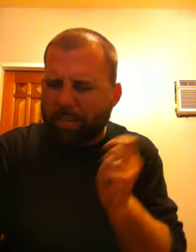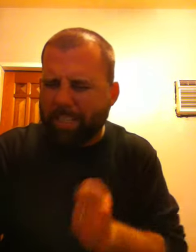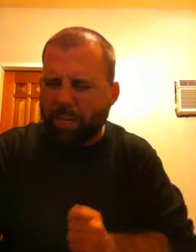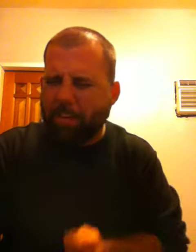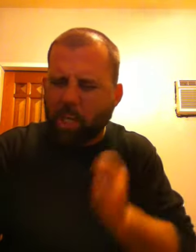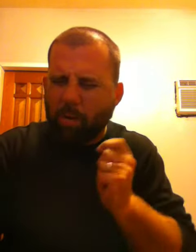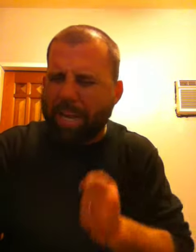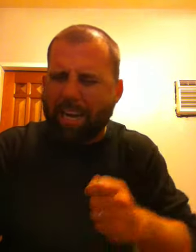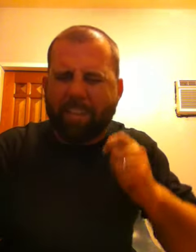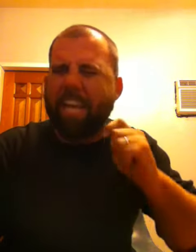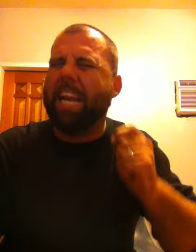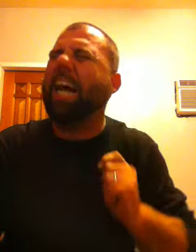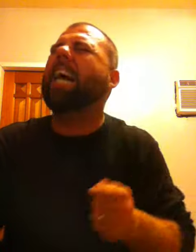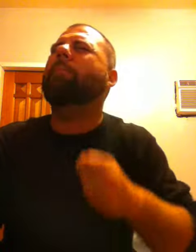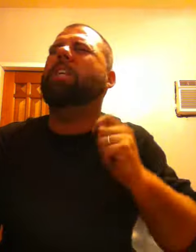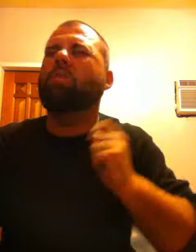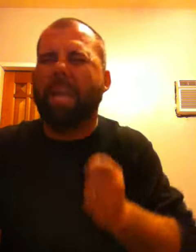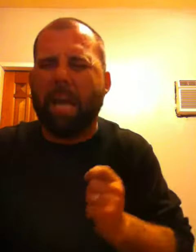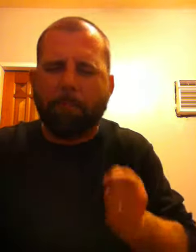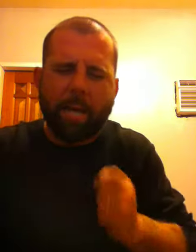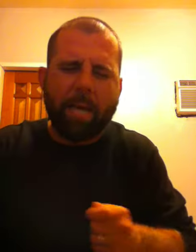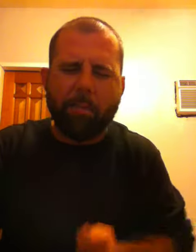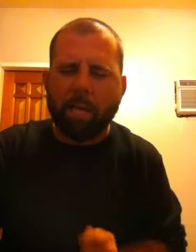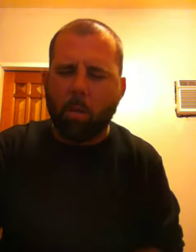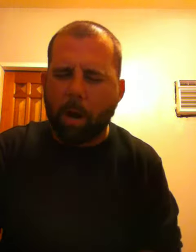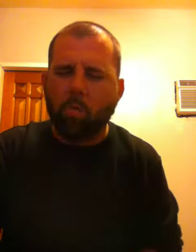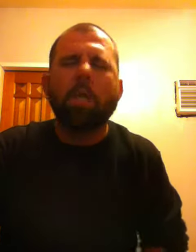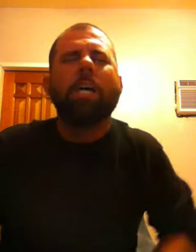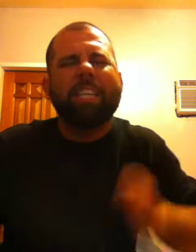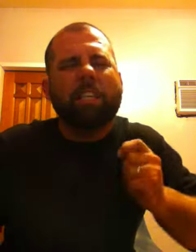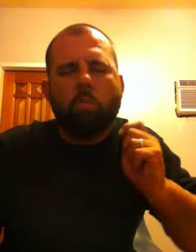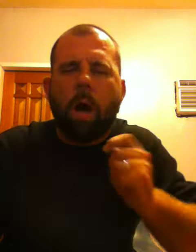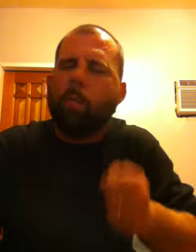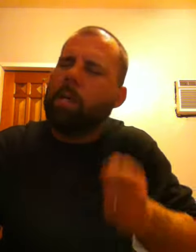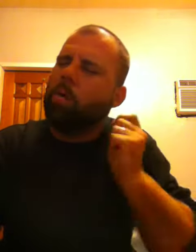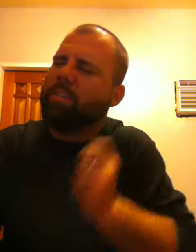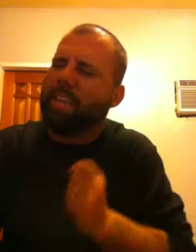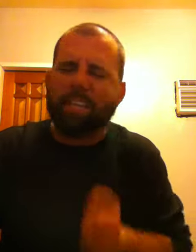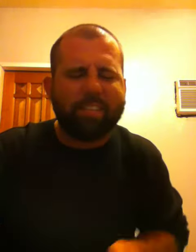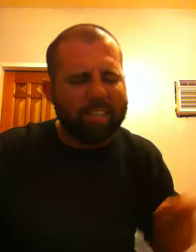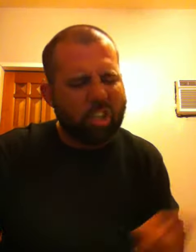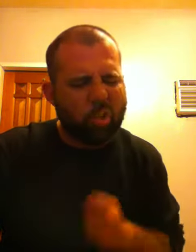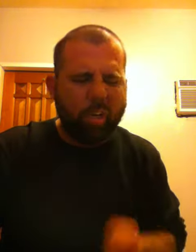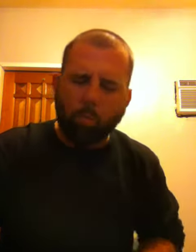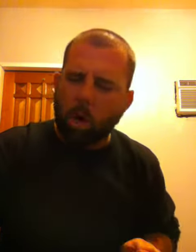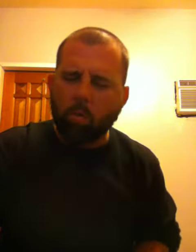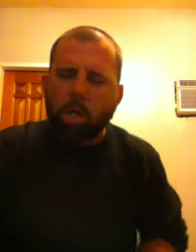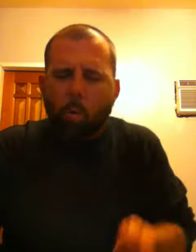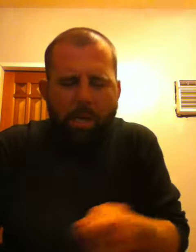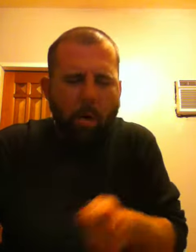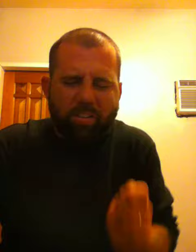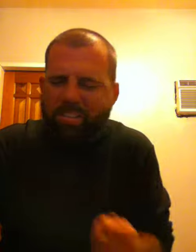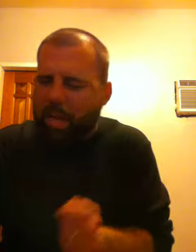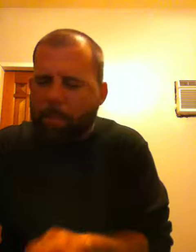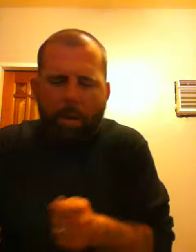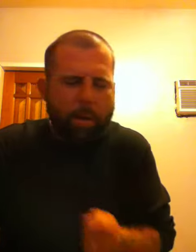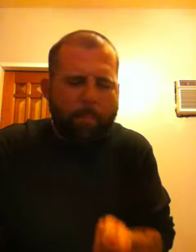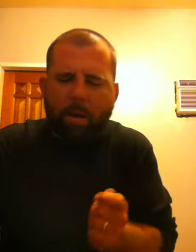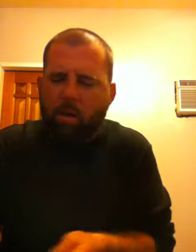busy livin' your life gettin' high But you can't bag you no more This is why we on the same city street, whoa We on the same plan, proud